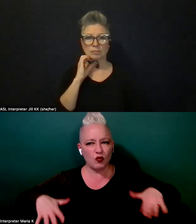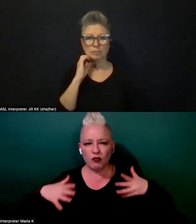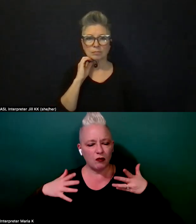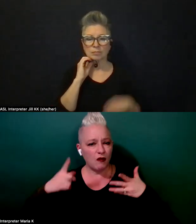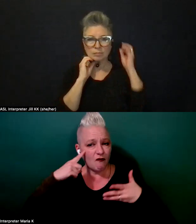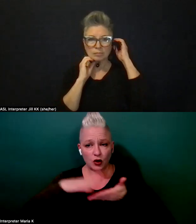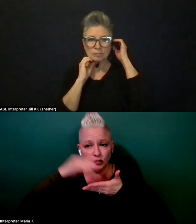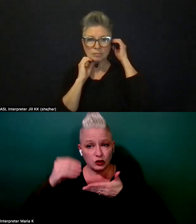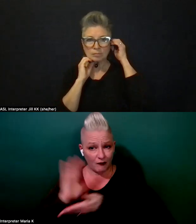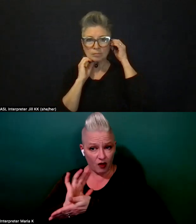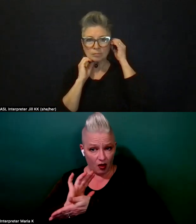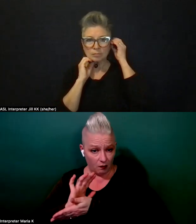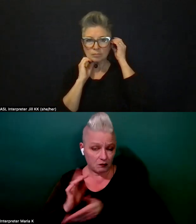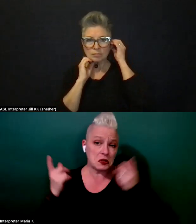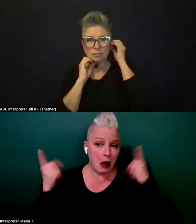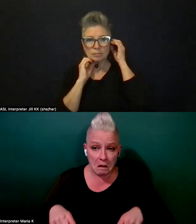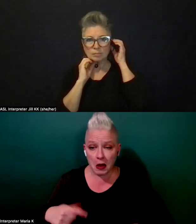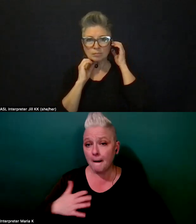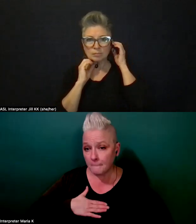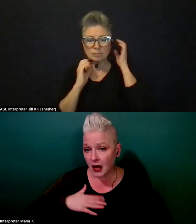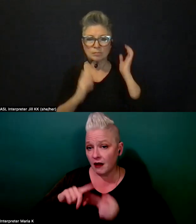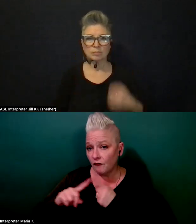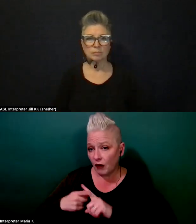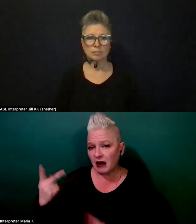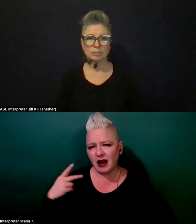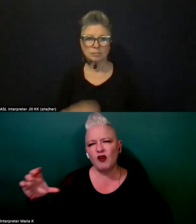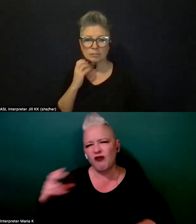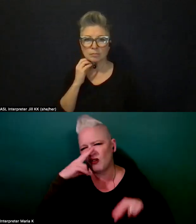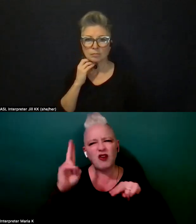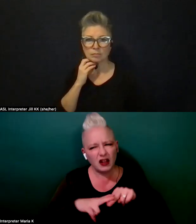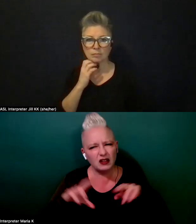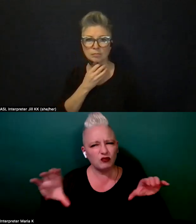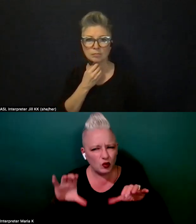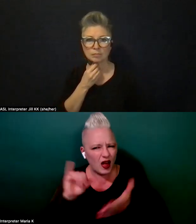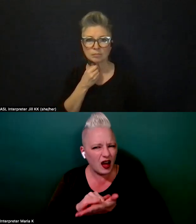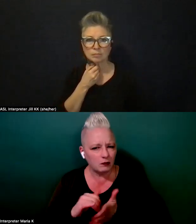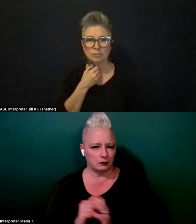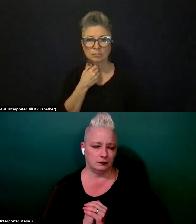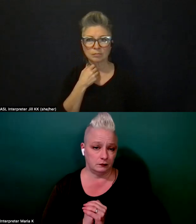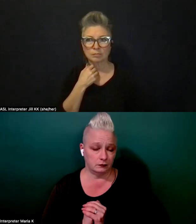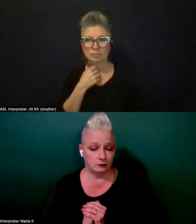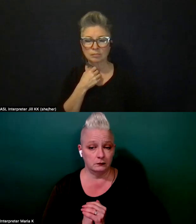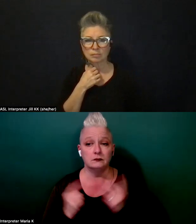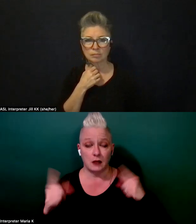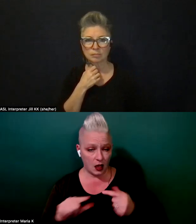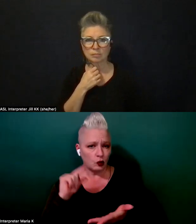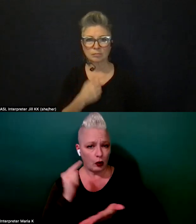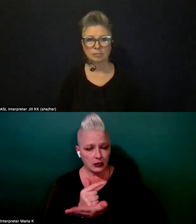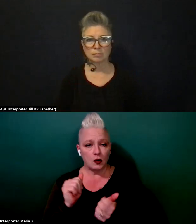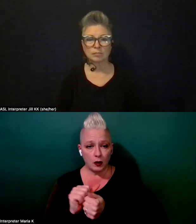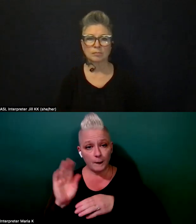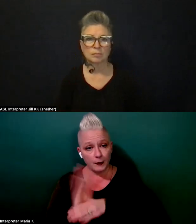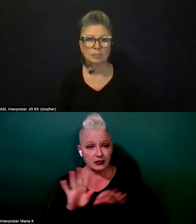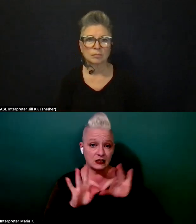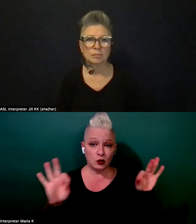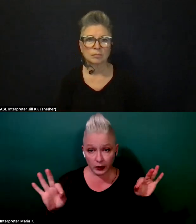student films. So my friend and I would do it for fun. And then I graduated with my business degree and I didn't